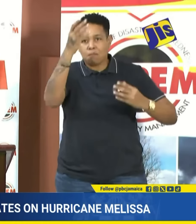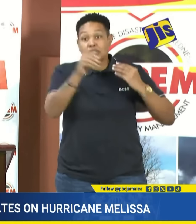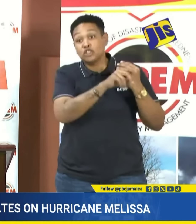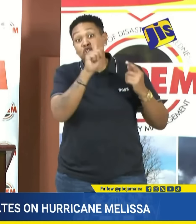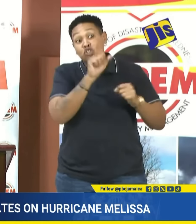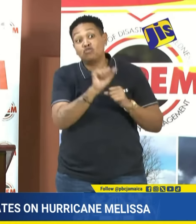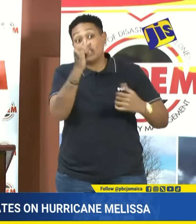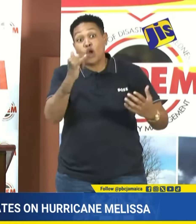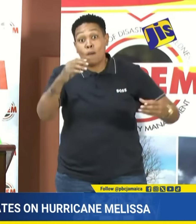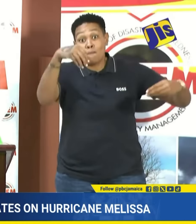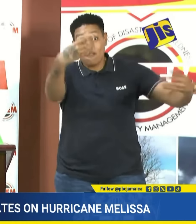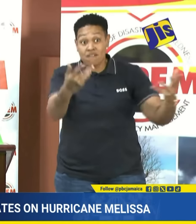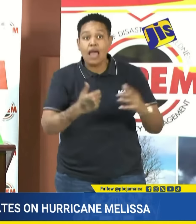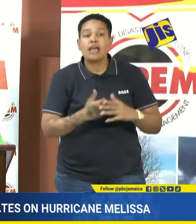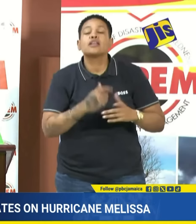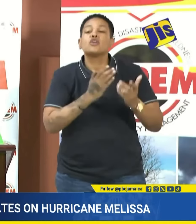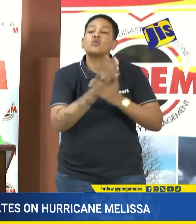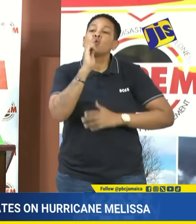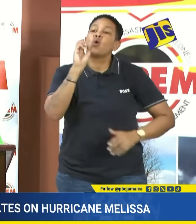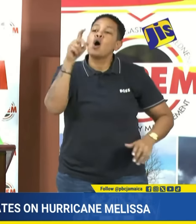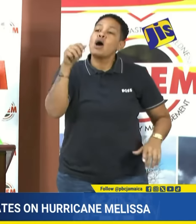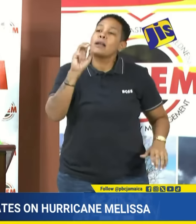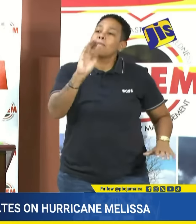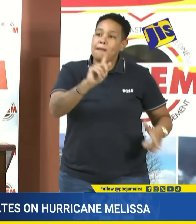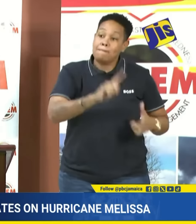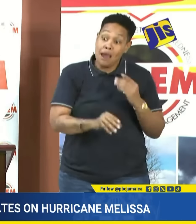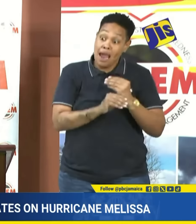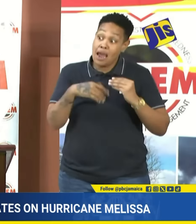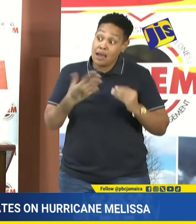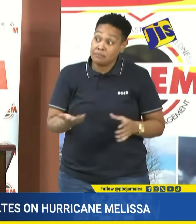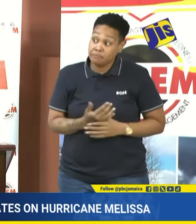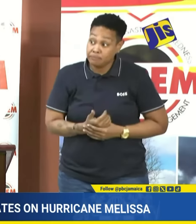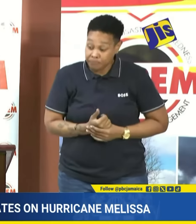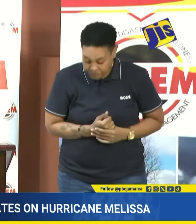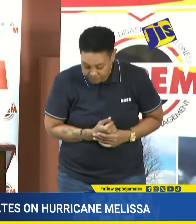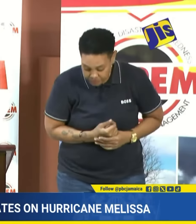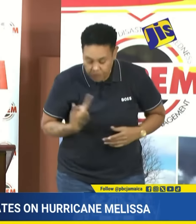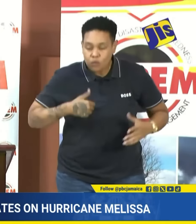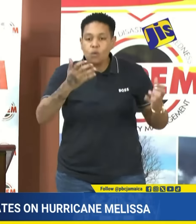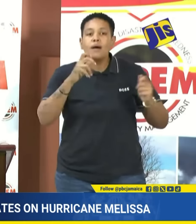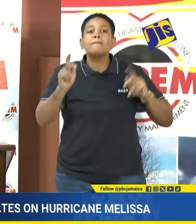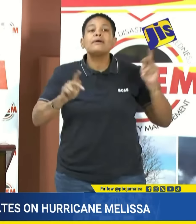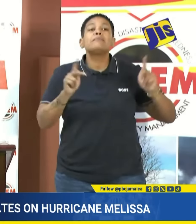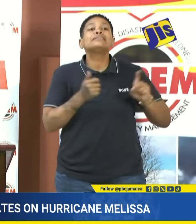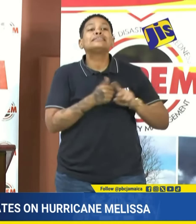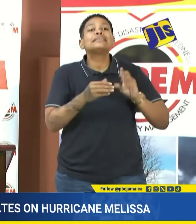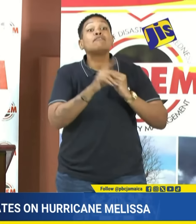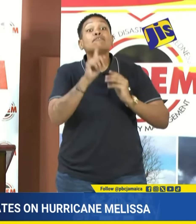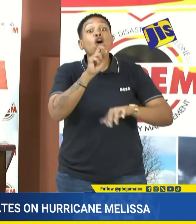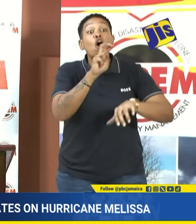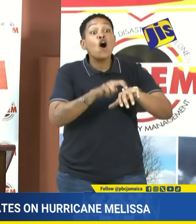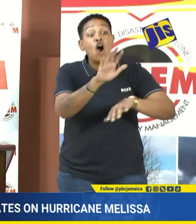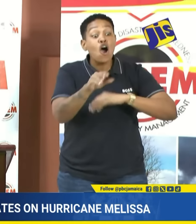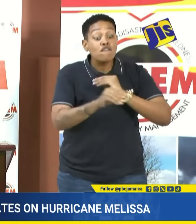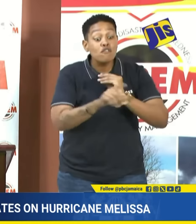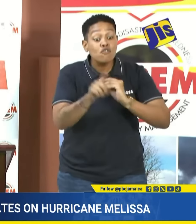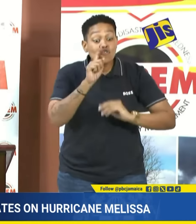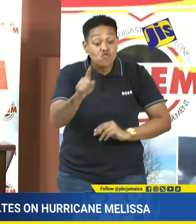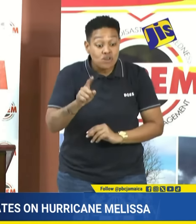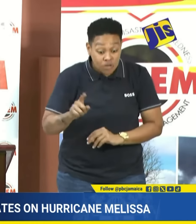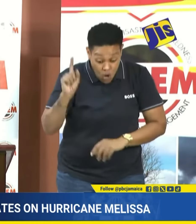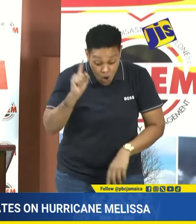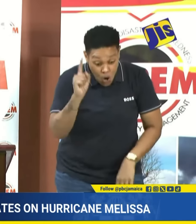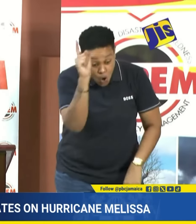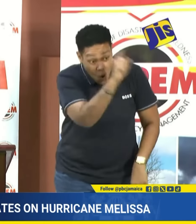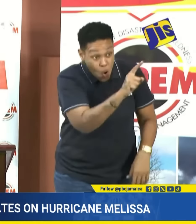information that is being provided by the ODPEM. And we want persons to, of course, go